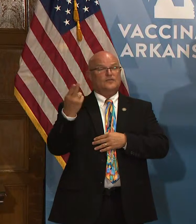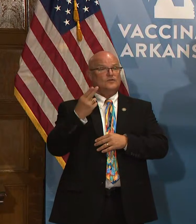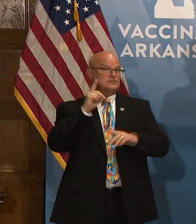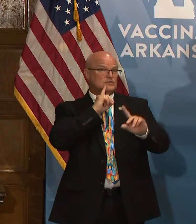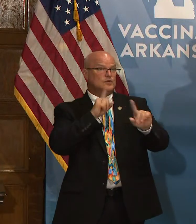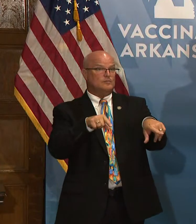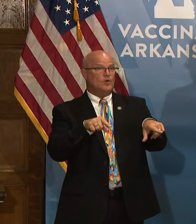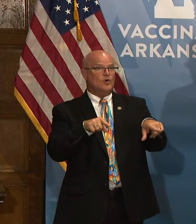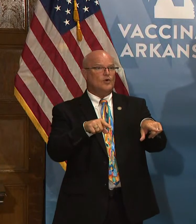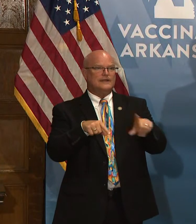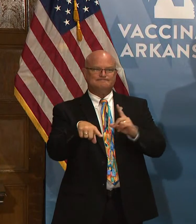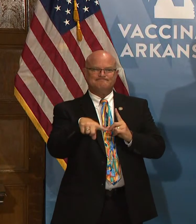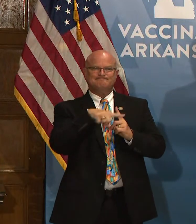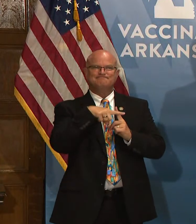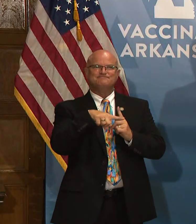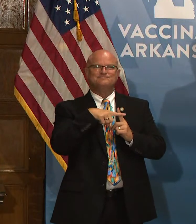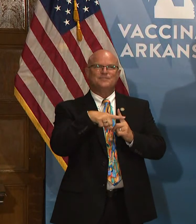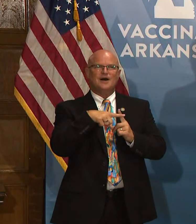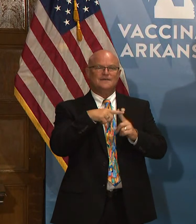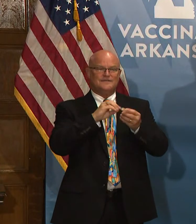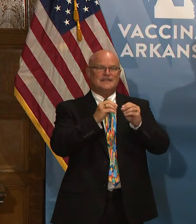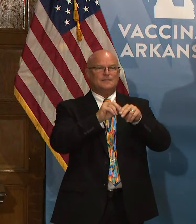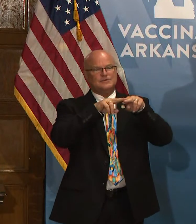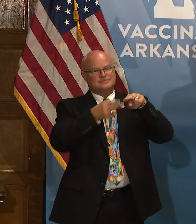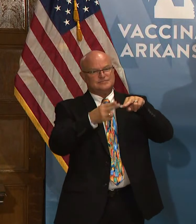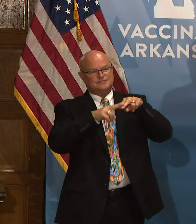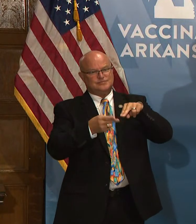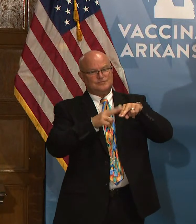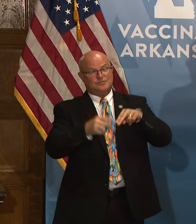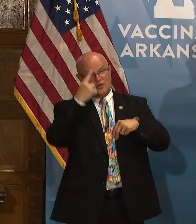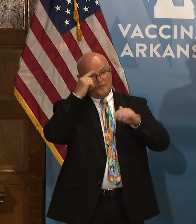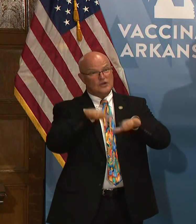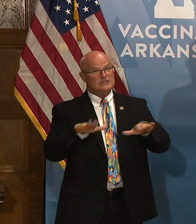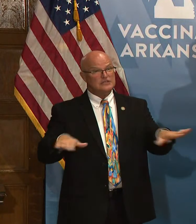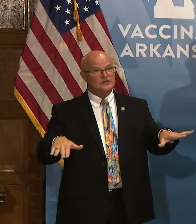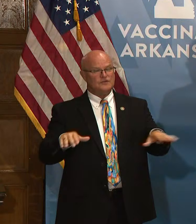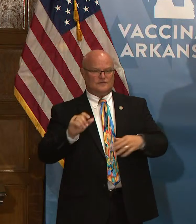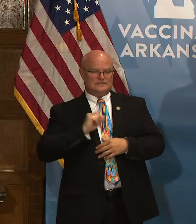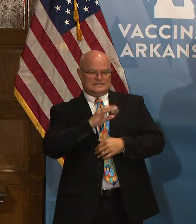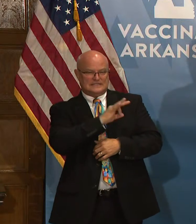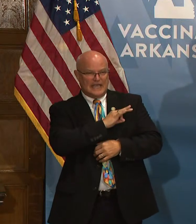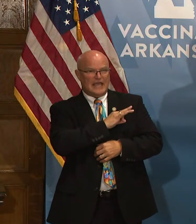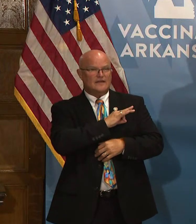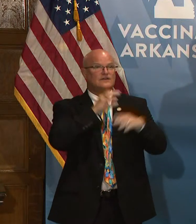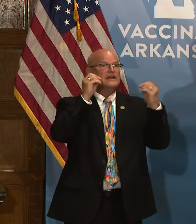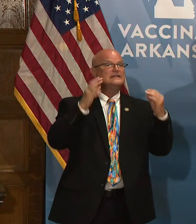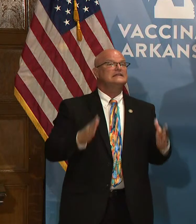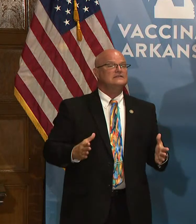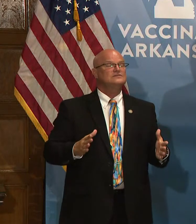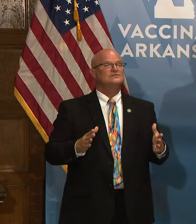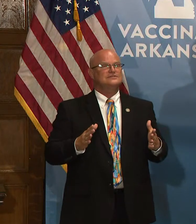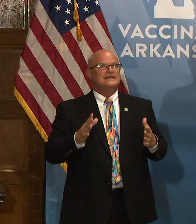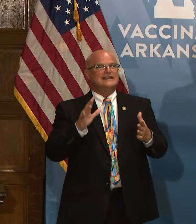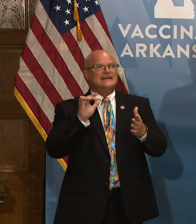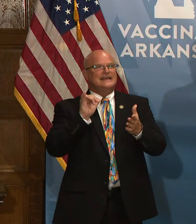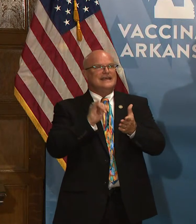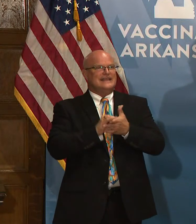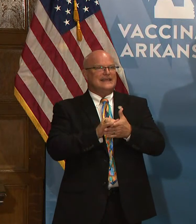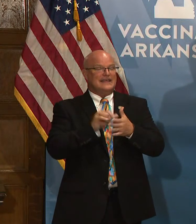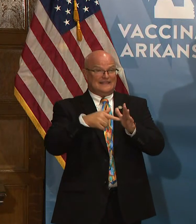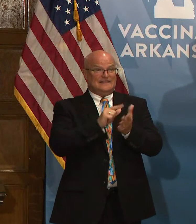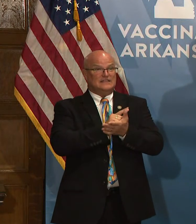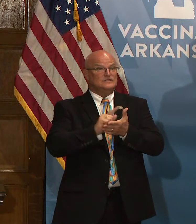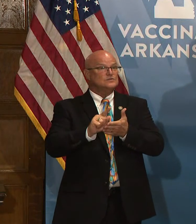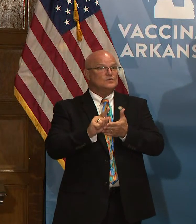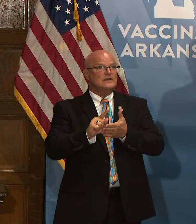report. It's very positive news for our school children, for our staff, our faculty at the schools. This